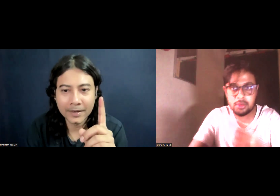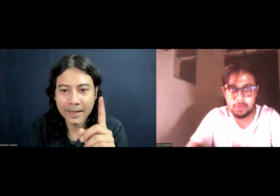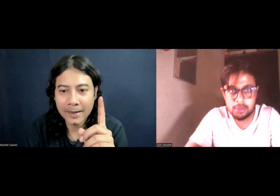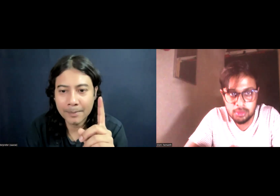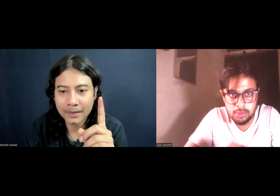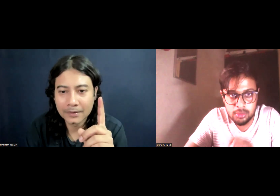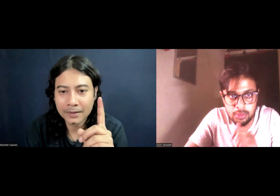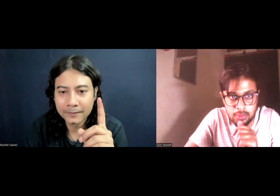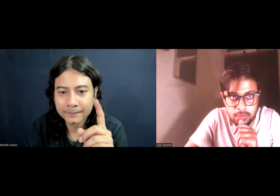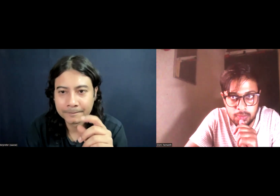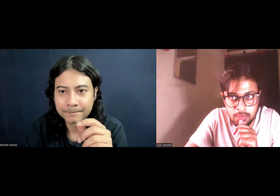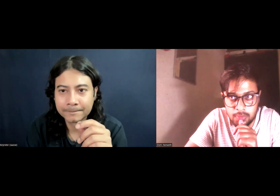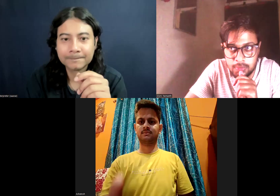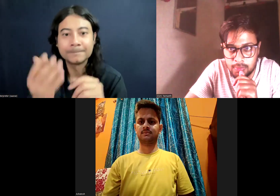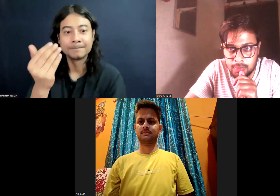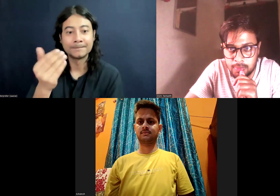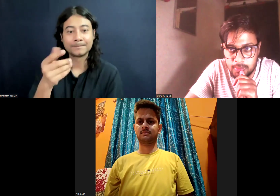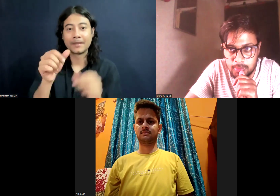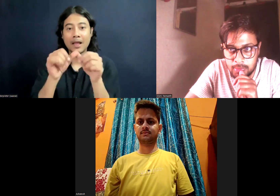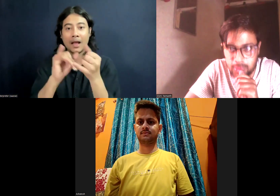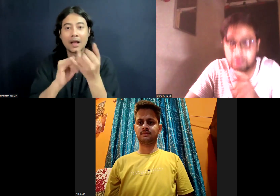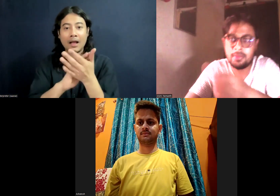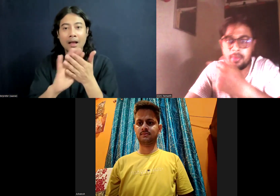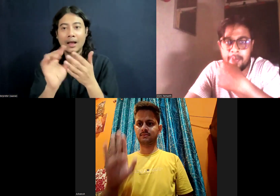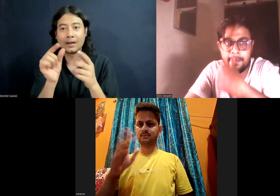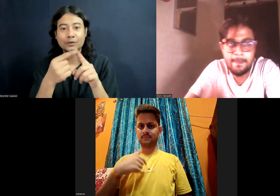Sorry, I'm taking help, Mataji. Okay.